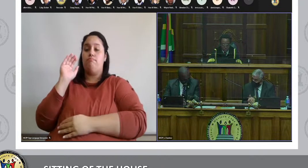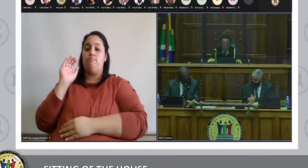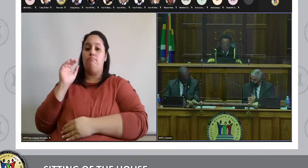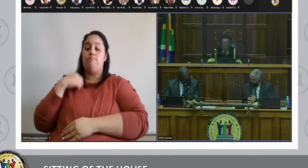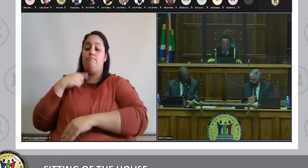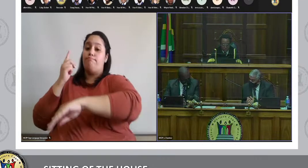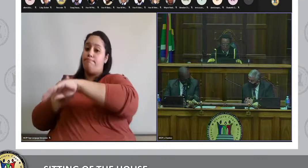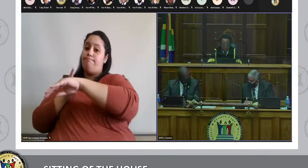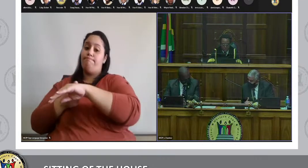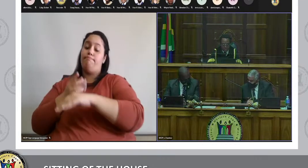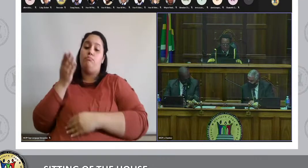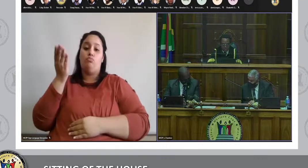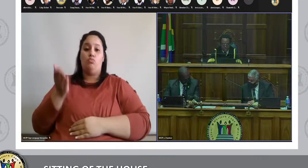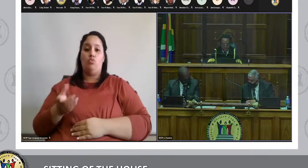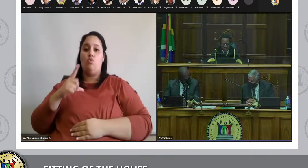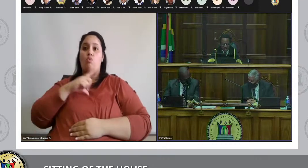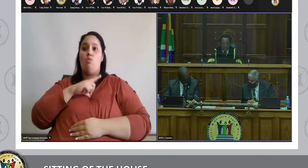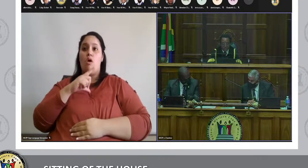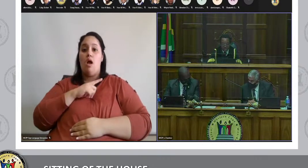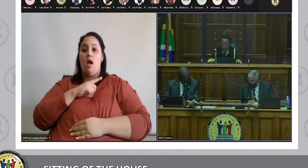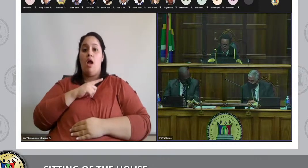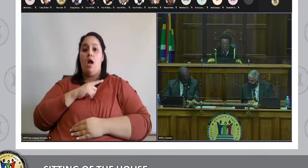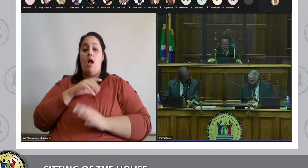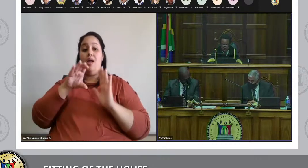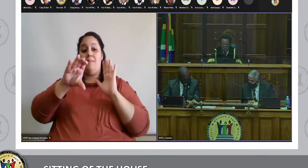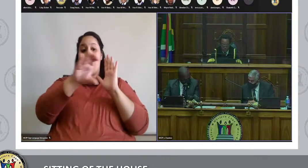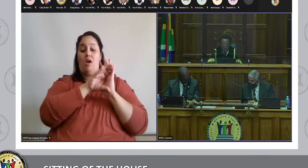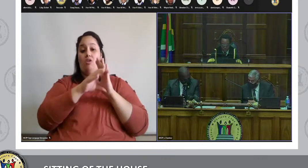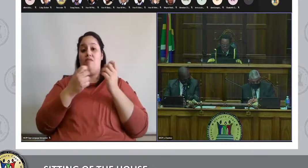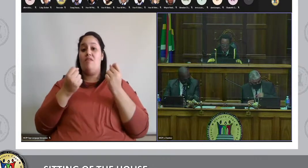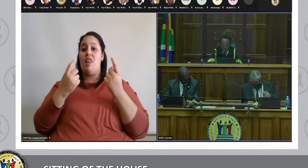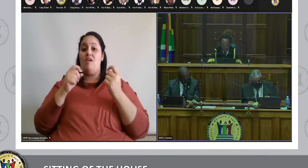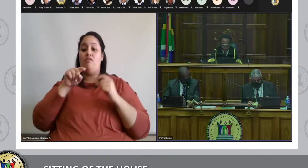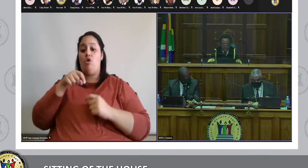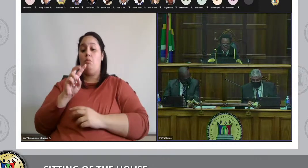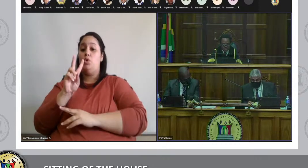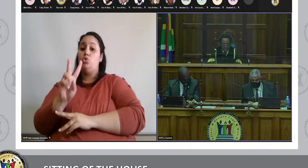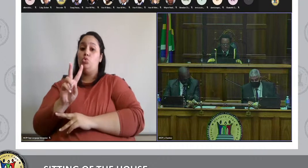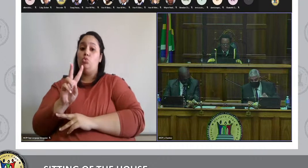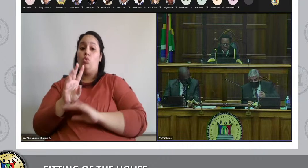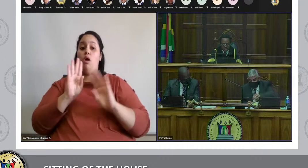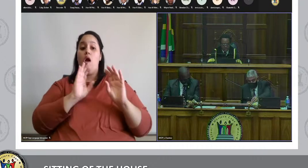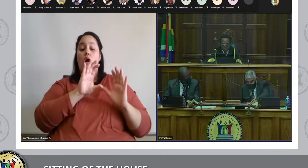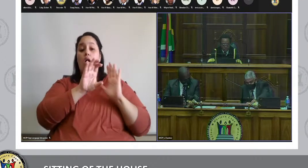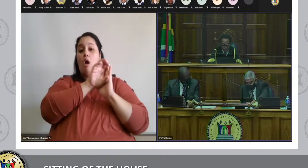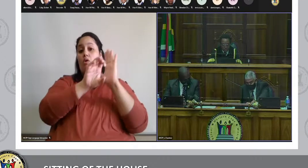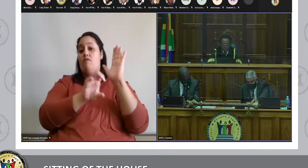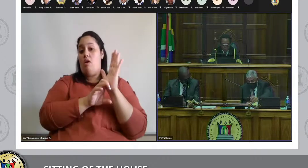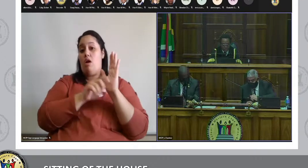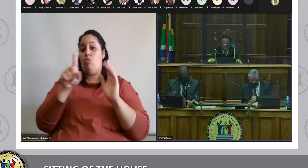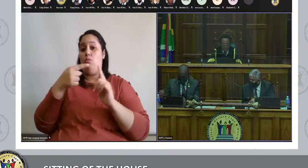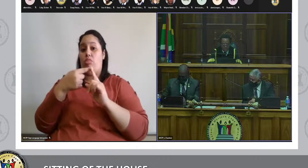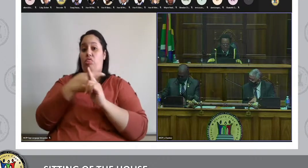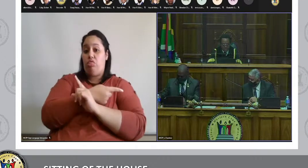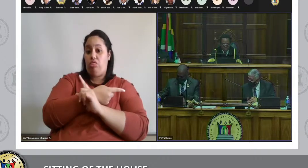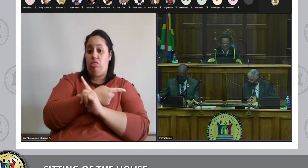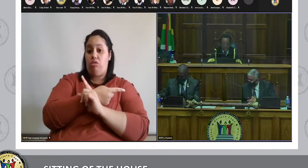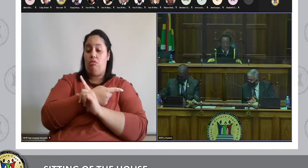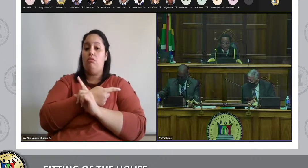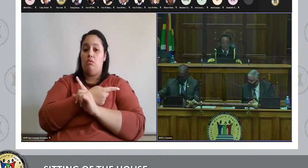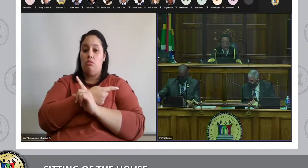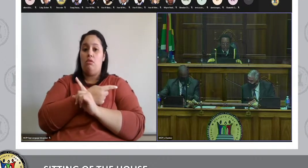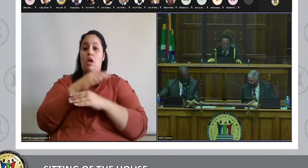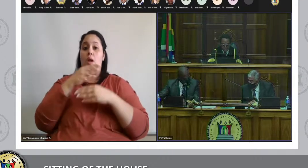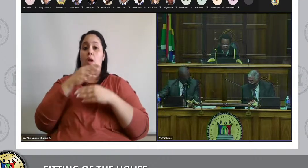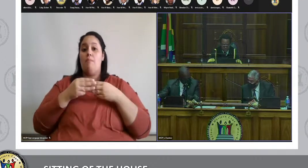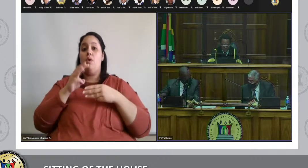you for breaching paragraph 11.2 of the Code of Conduct for members of the Western Cape